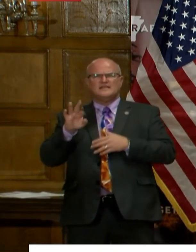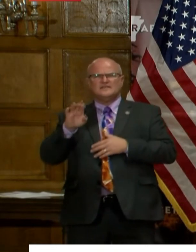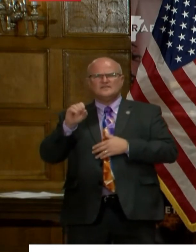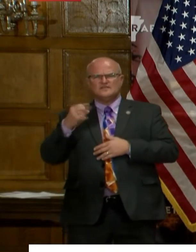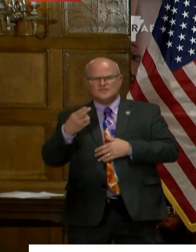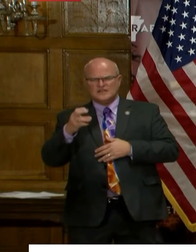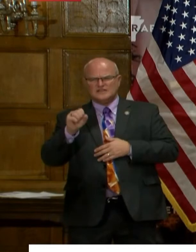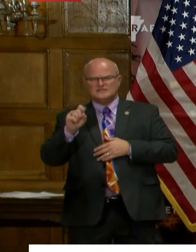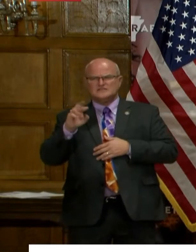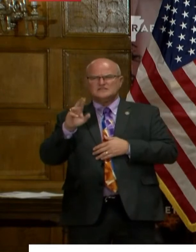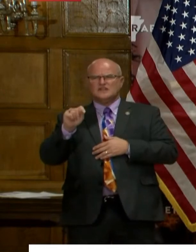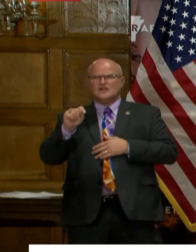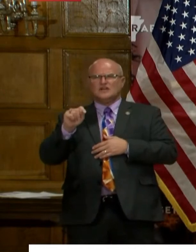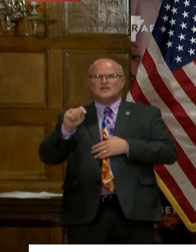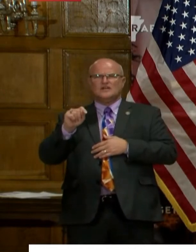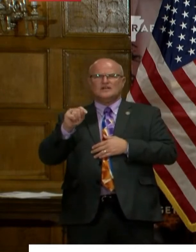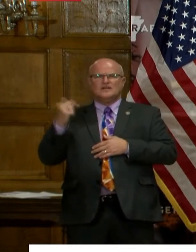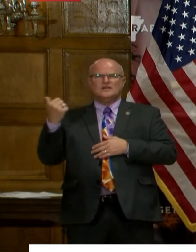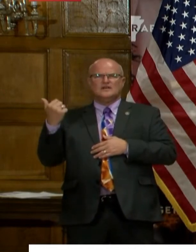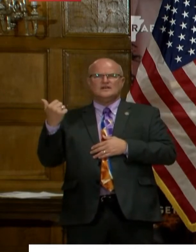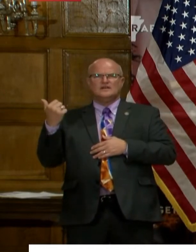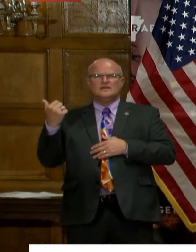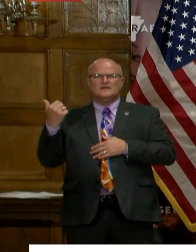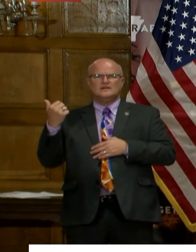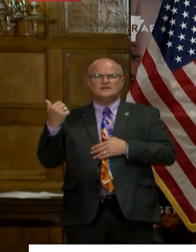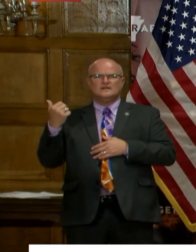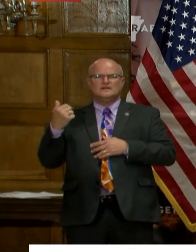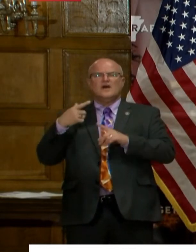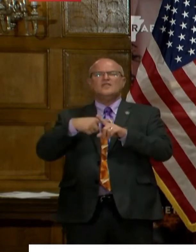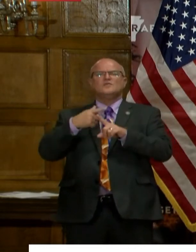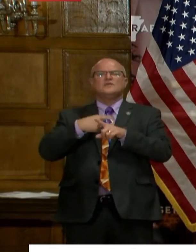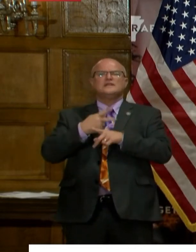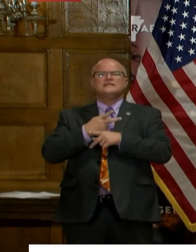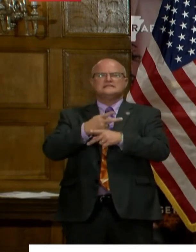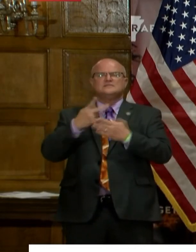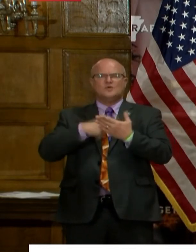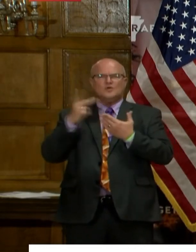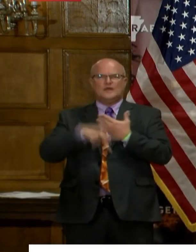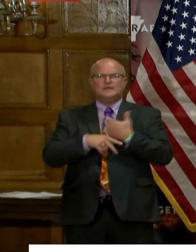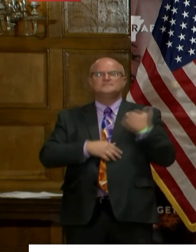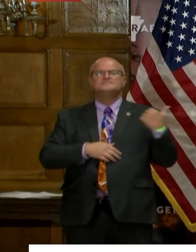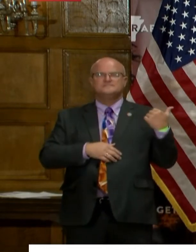Start program? And yeah, the rental assistance program. Oh, okay, thank you.